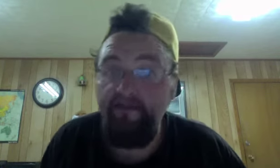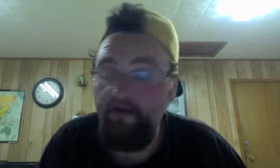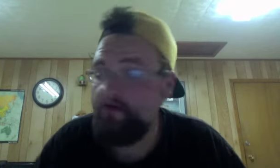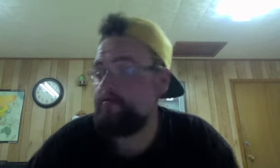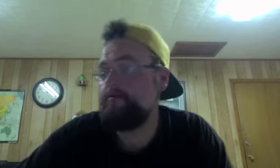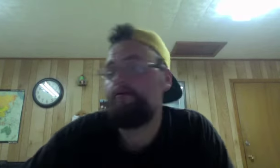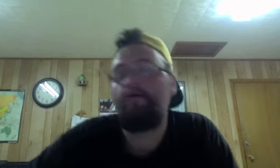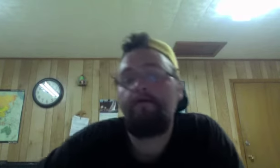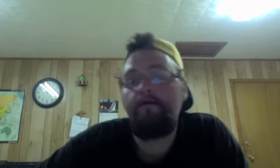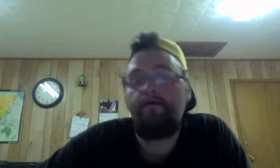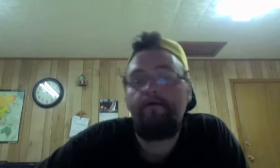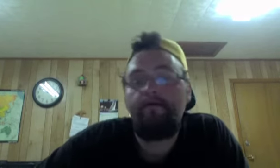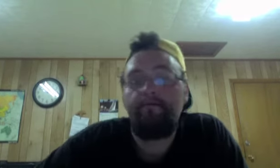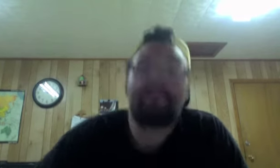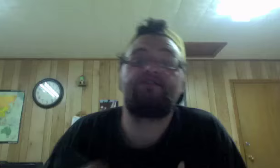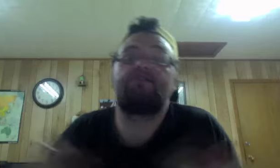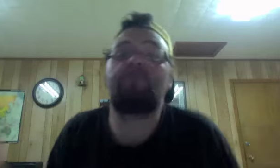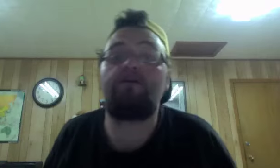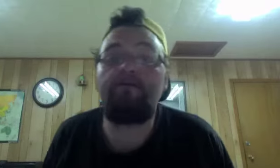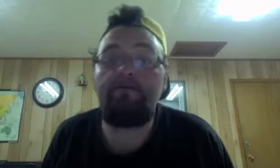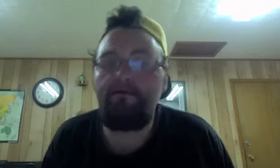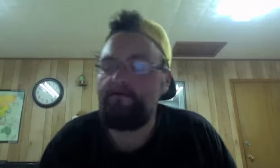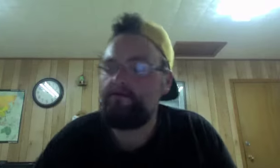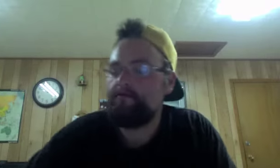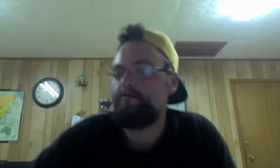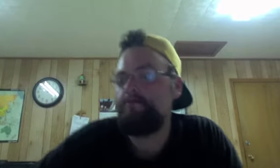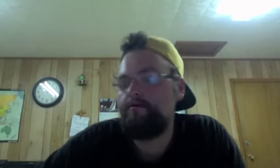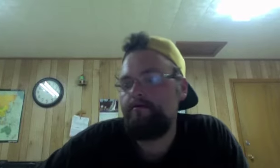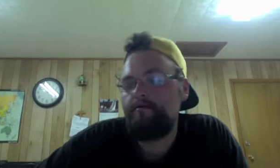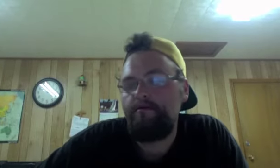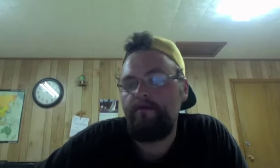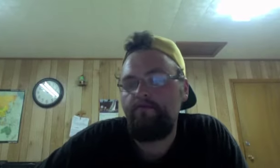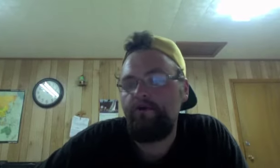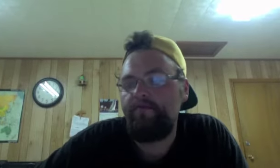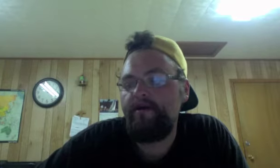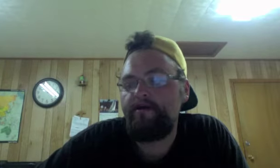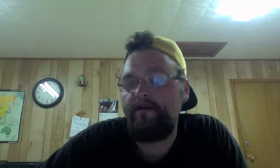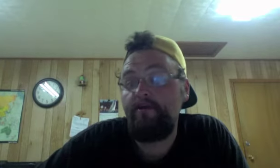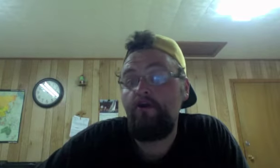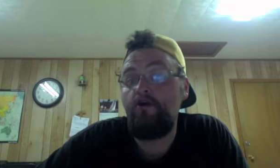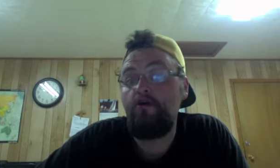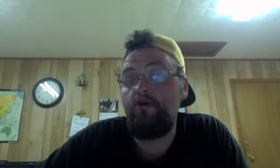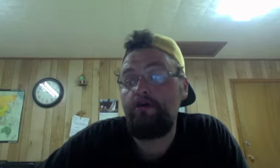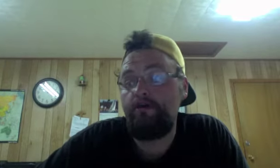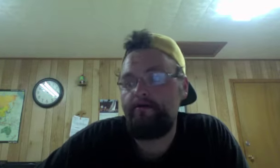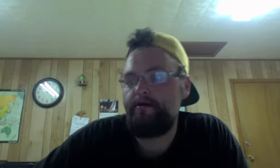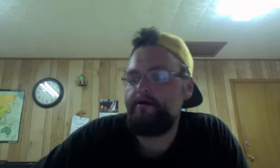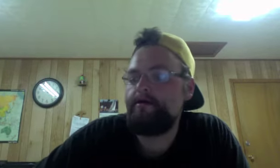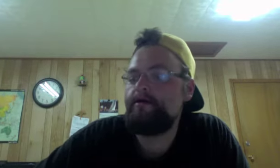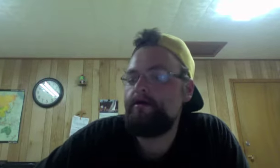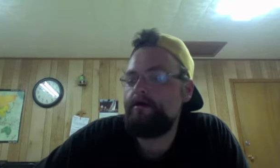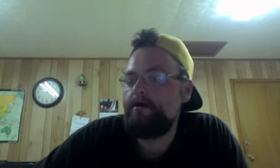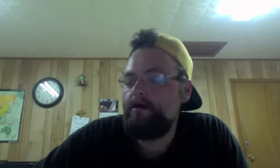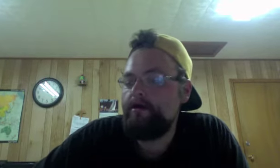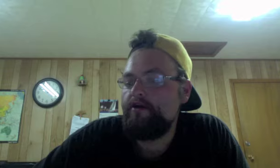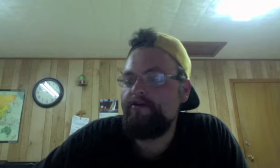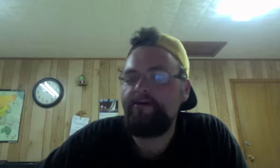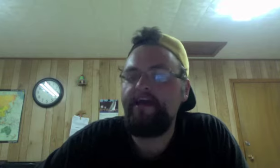but that's just me yep Winnipeg gonna have a long year third game